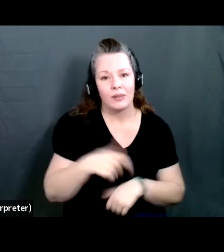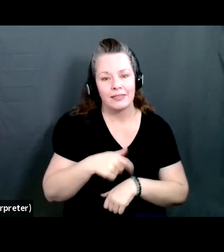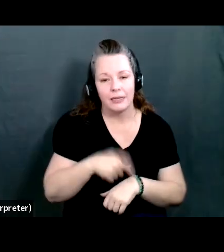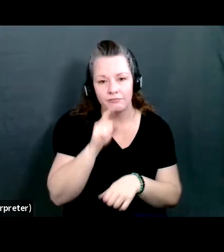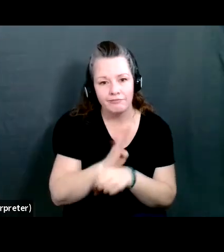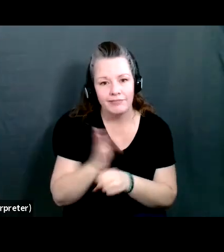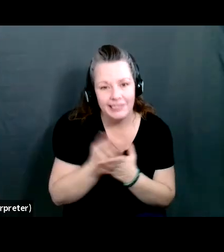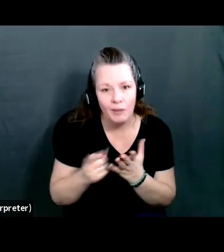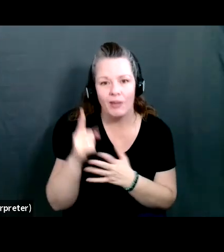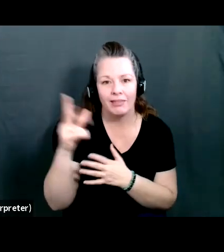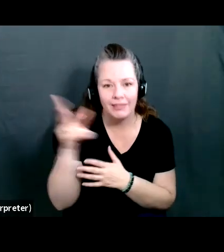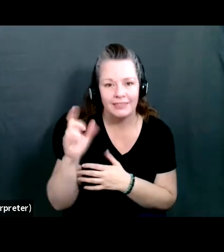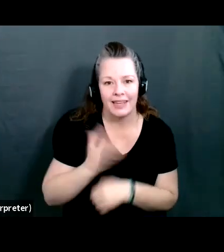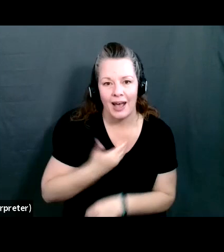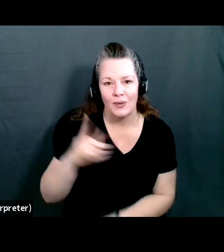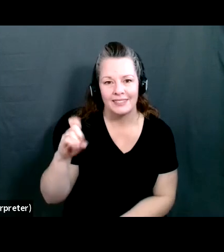to our demo tape.